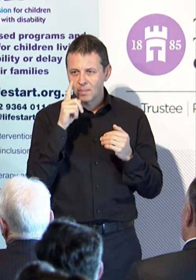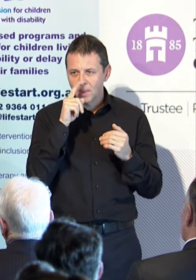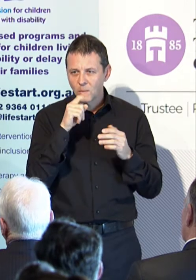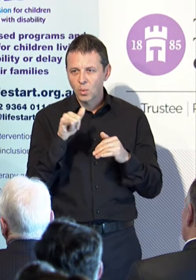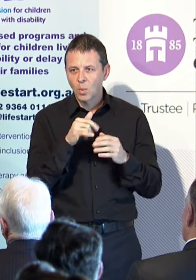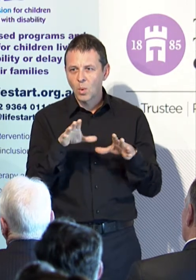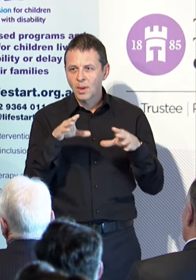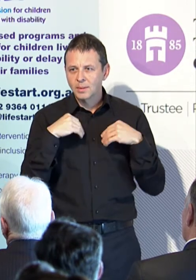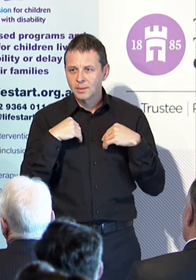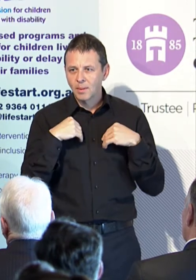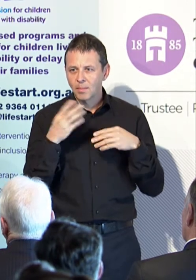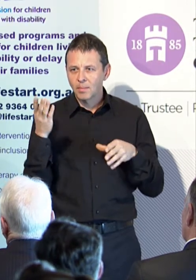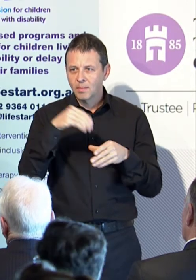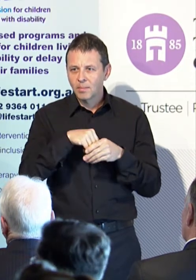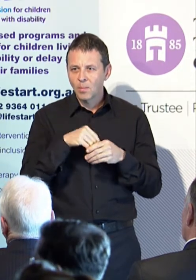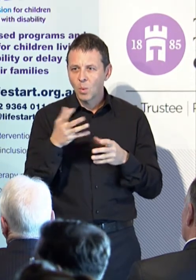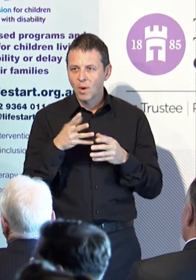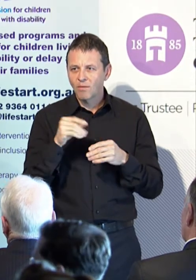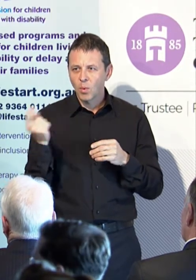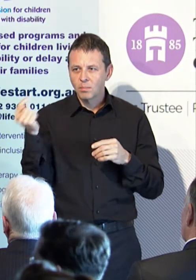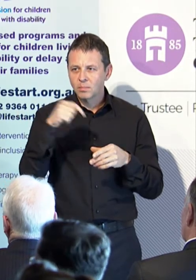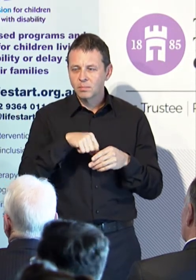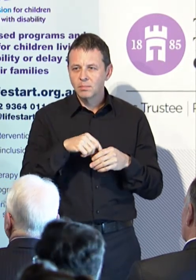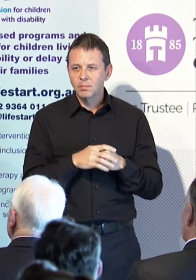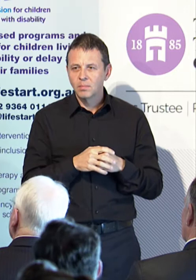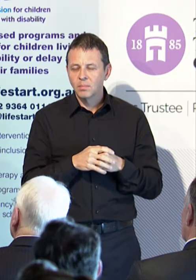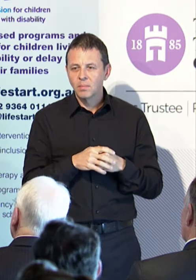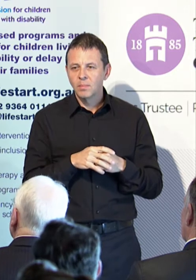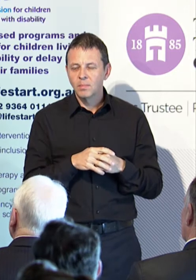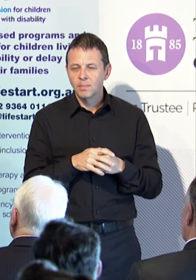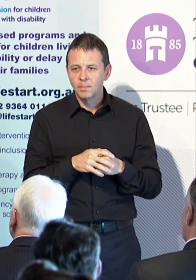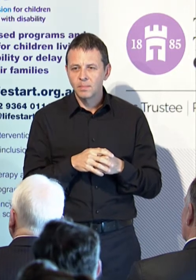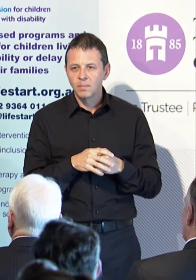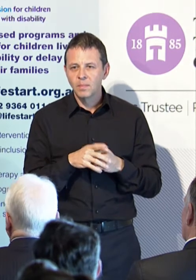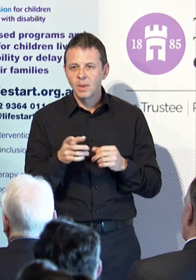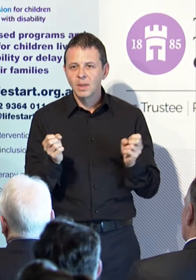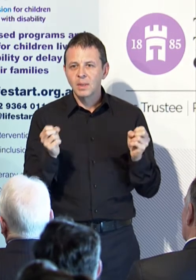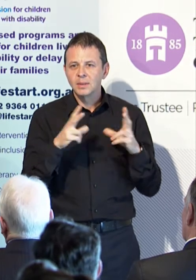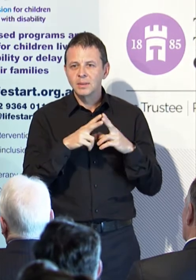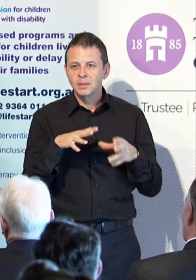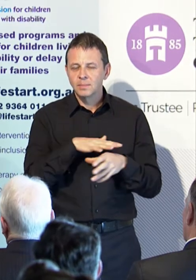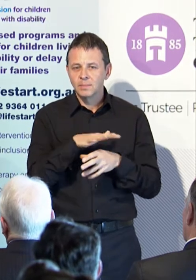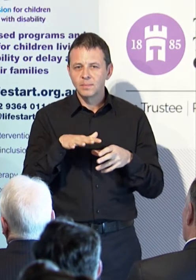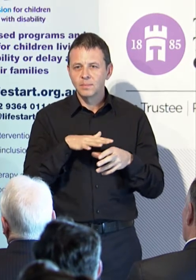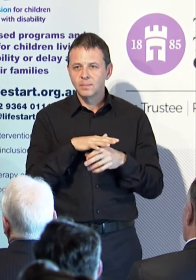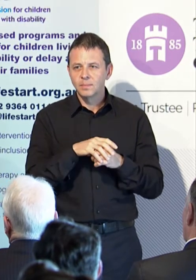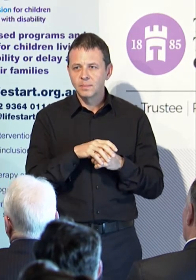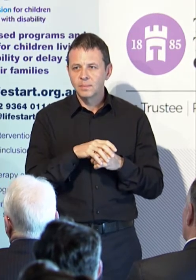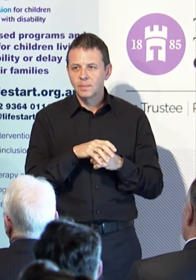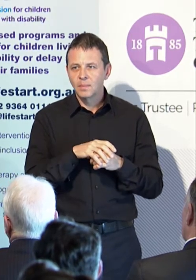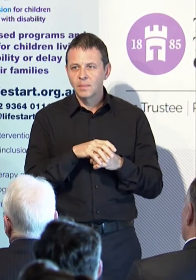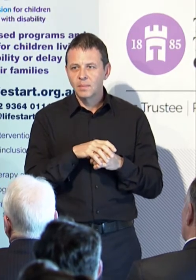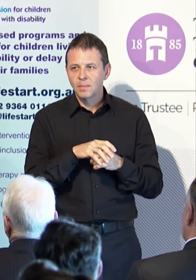people into the area that we're travelling from. Within Australia here, Sydney area, we